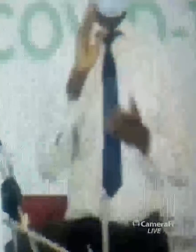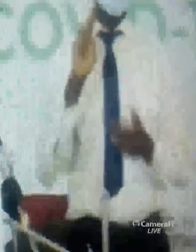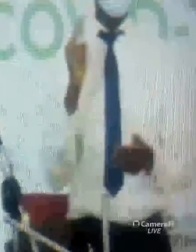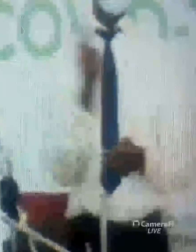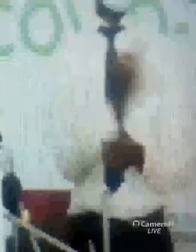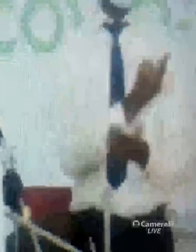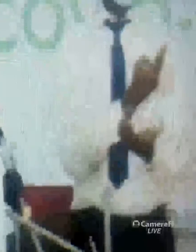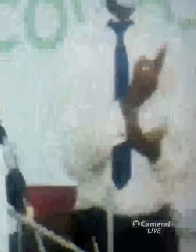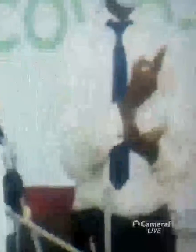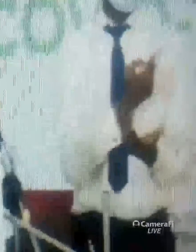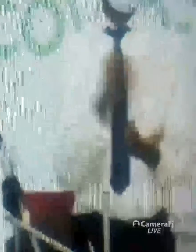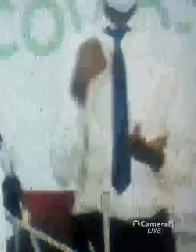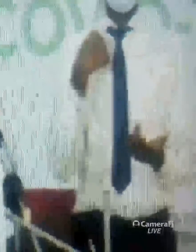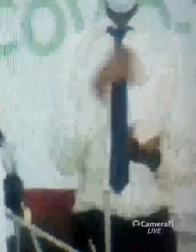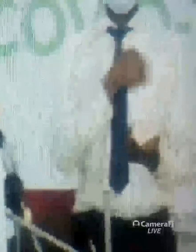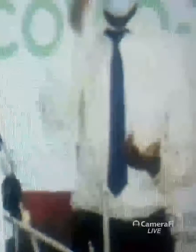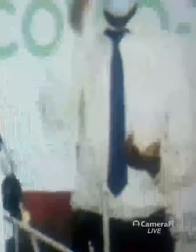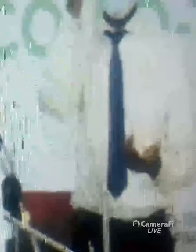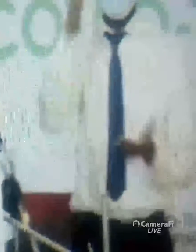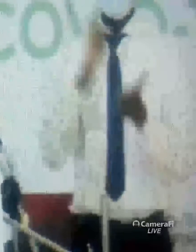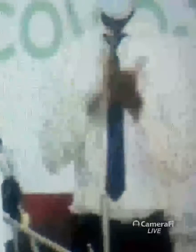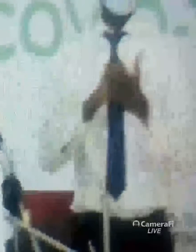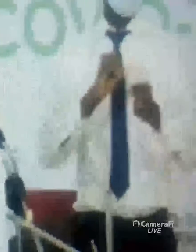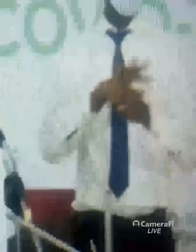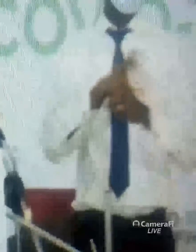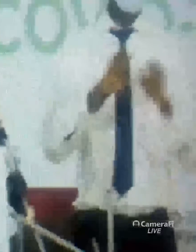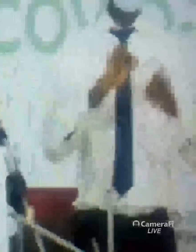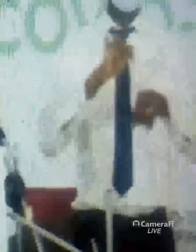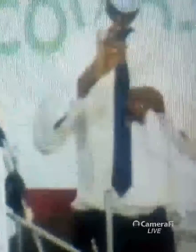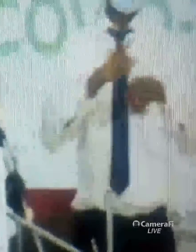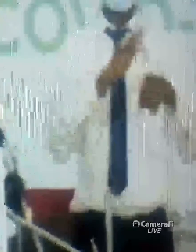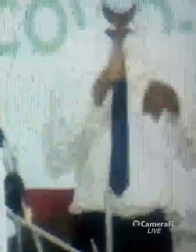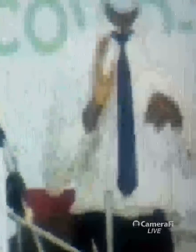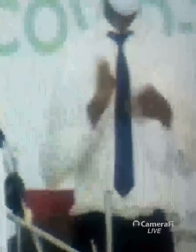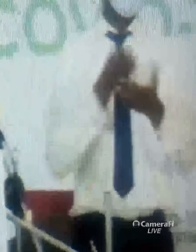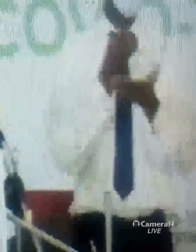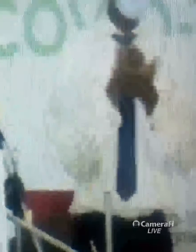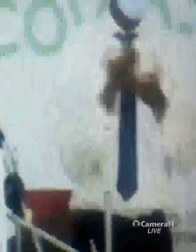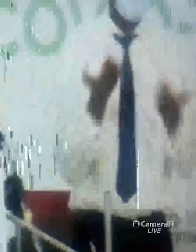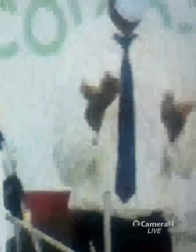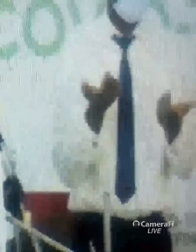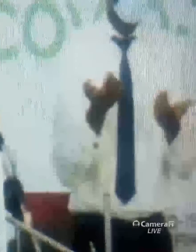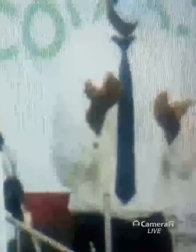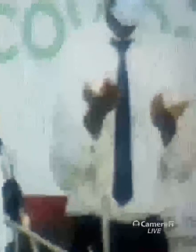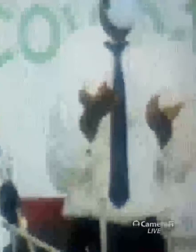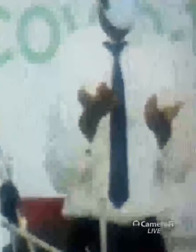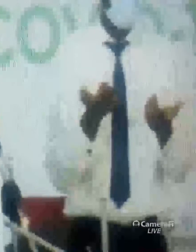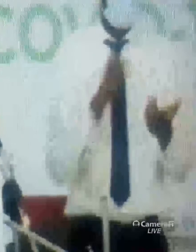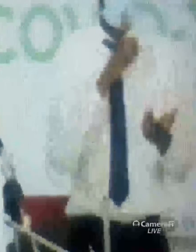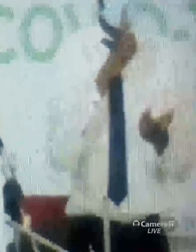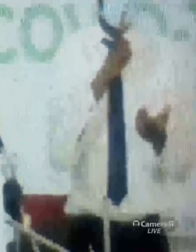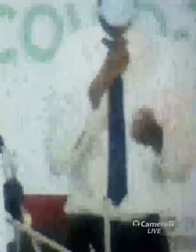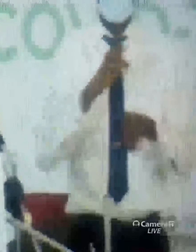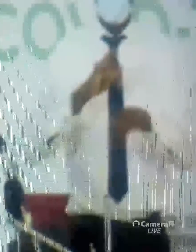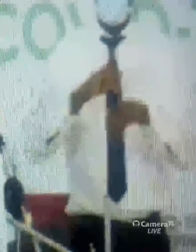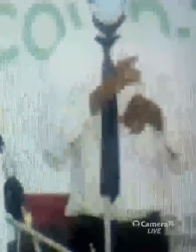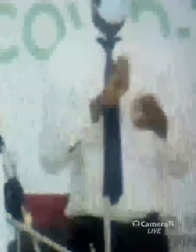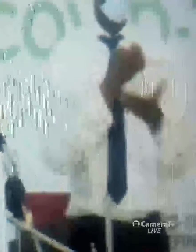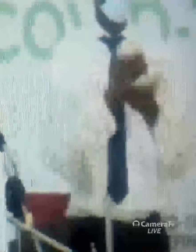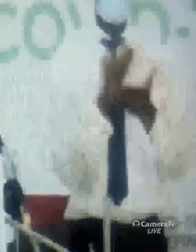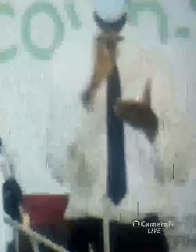economy. We know the impact it's had on other parts of the economy and the